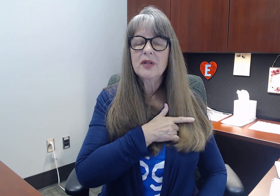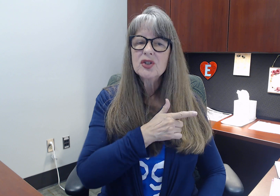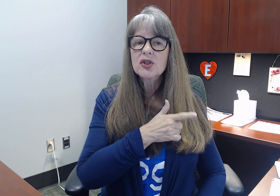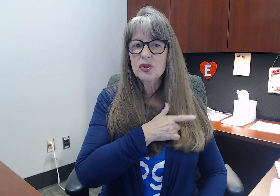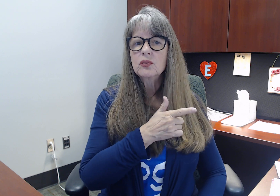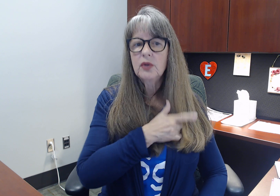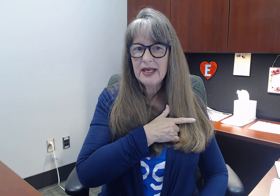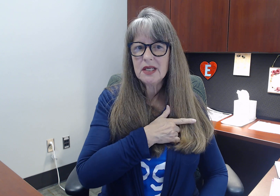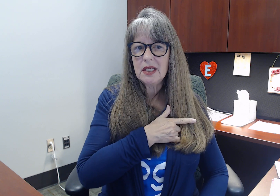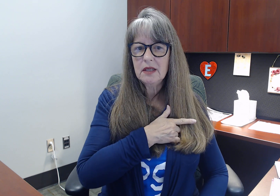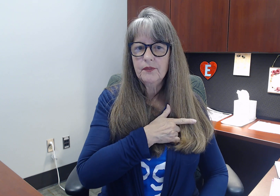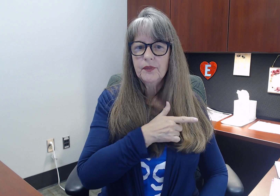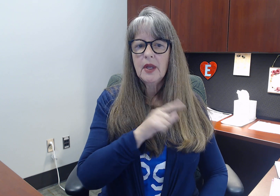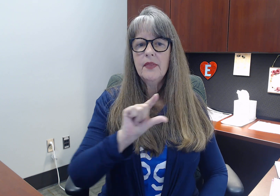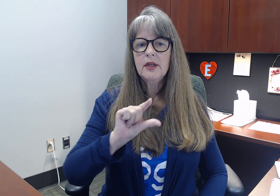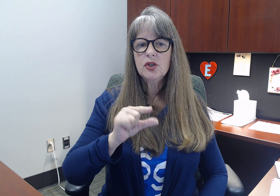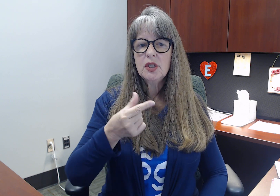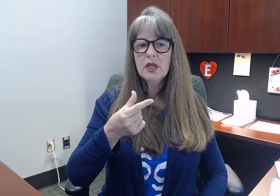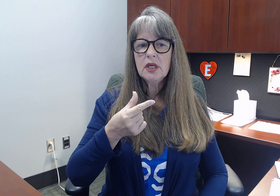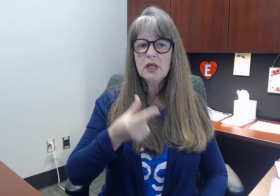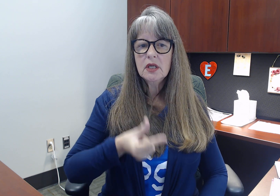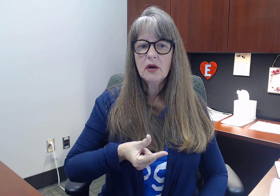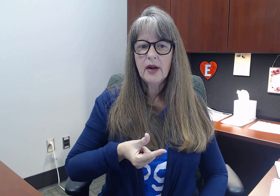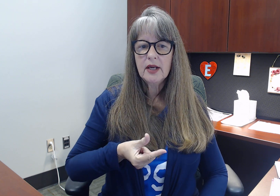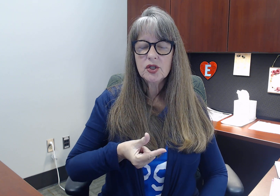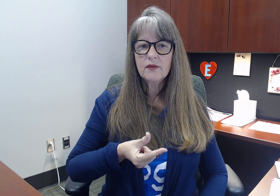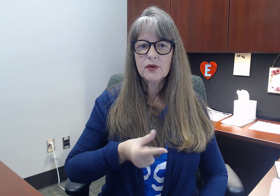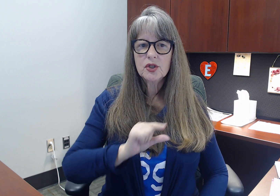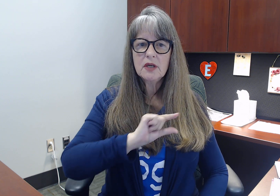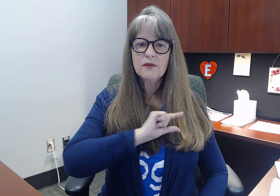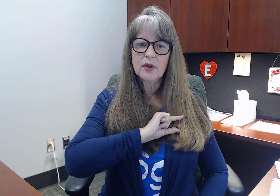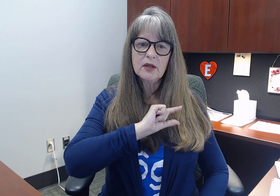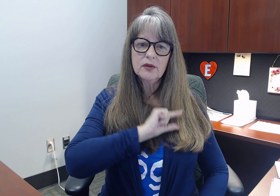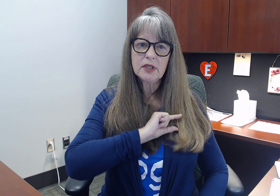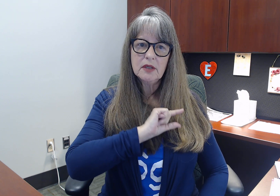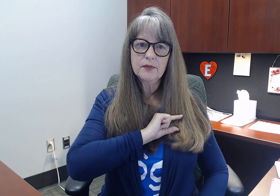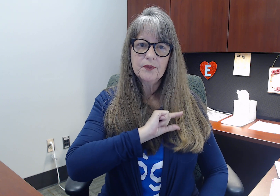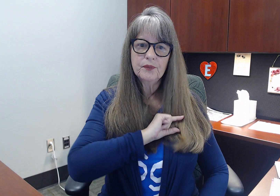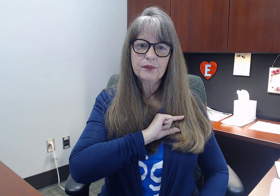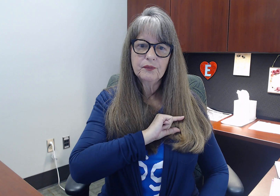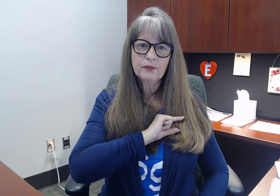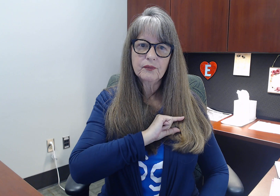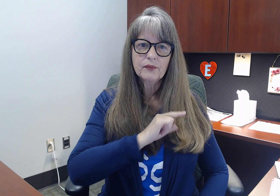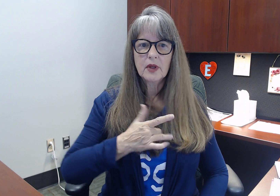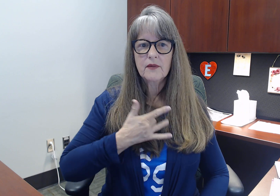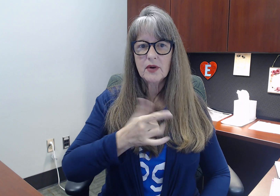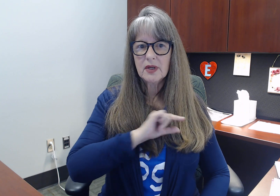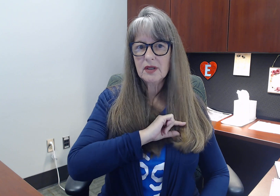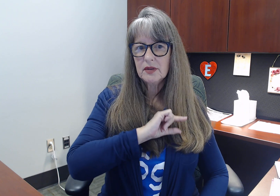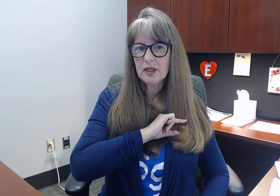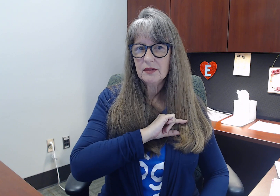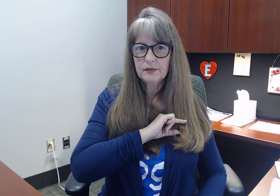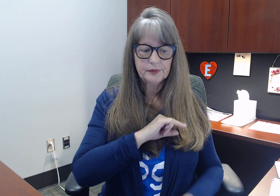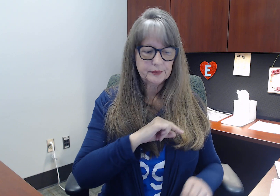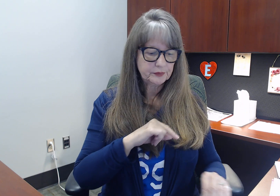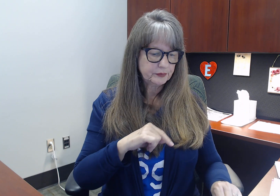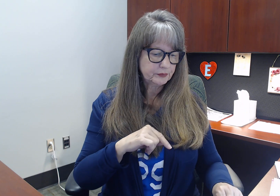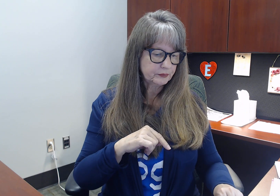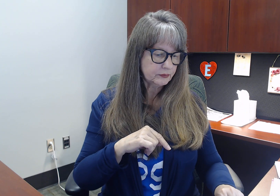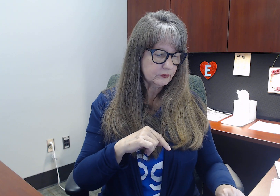just do lazy. And then G, our handshake for G, for guilty. I felt guilty.